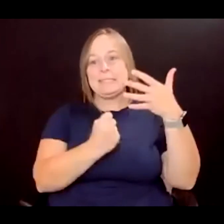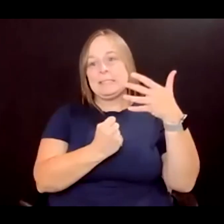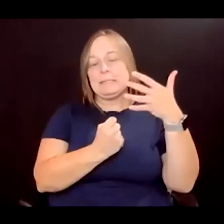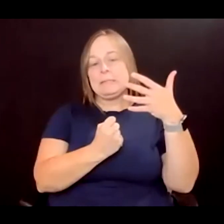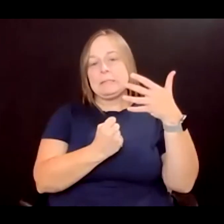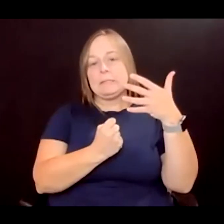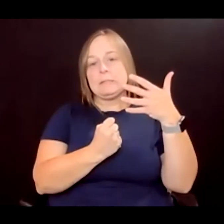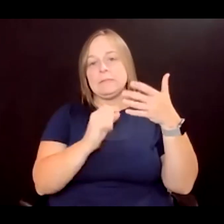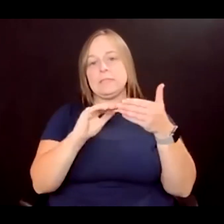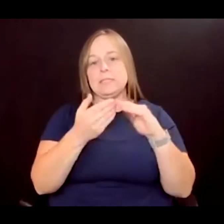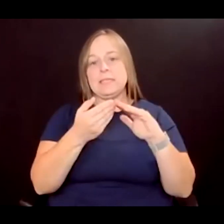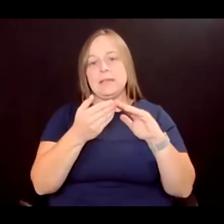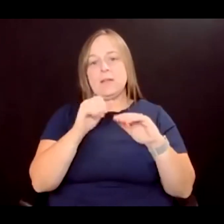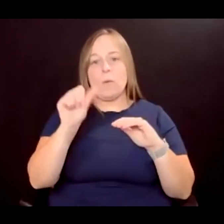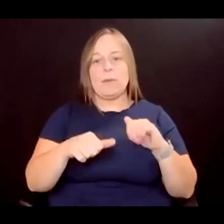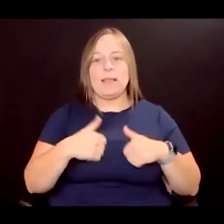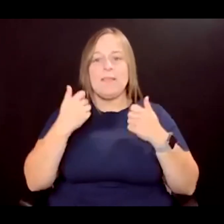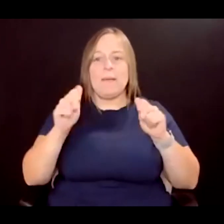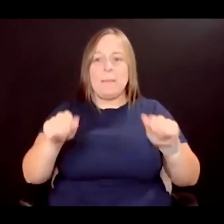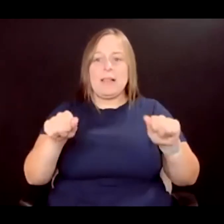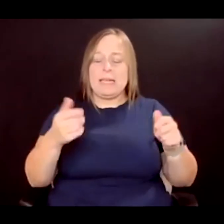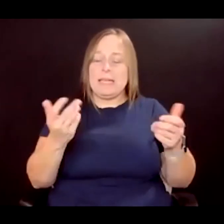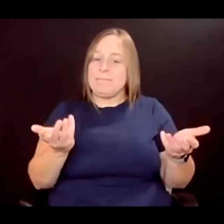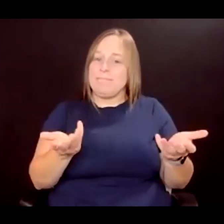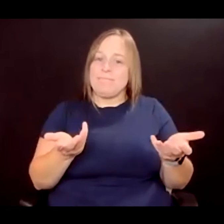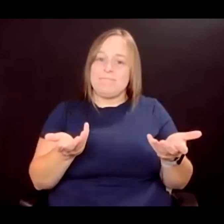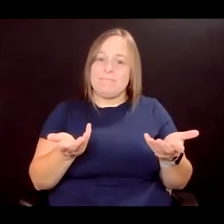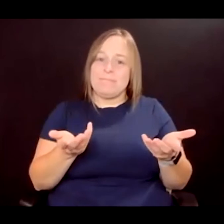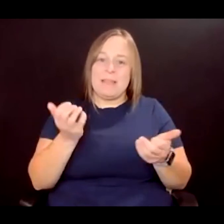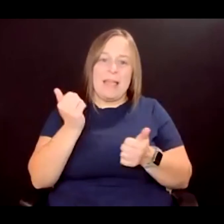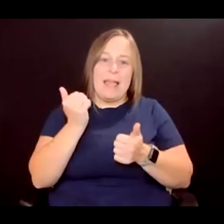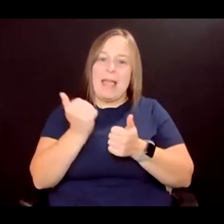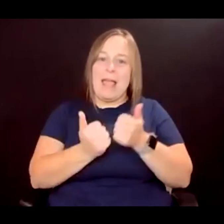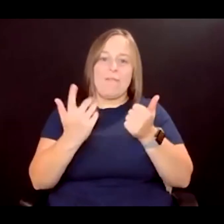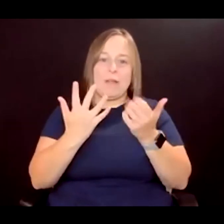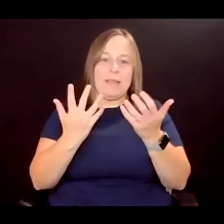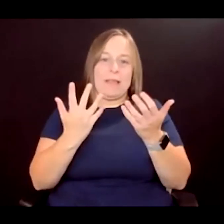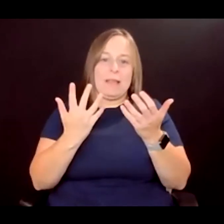That doesn't really work for me. In some places,